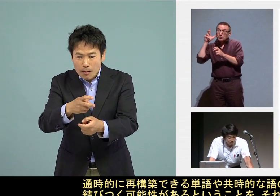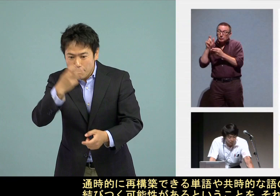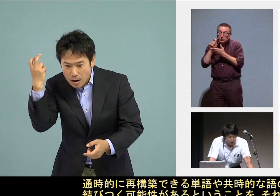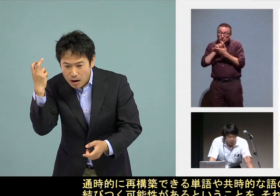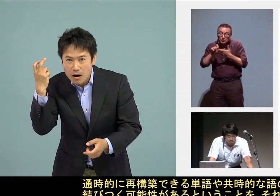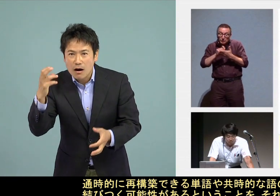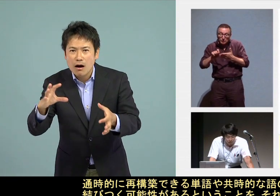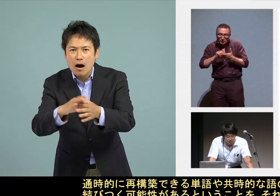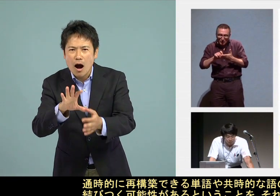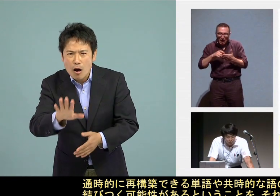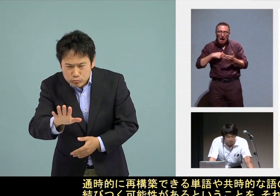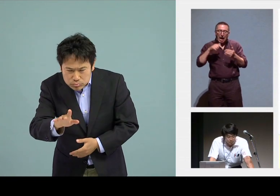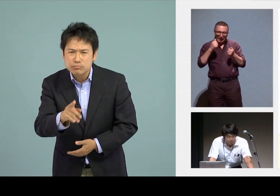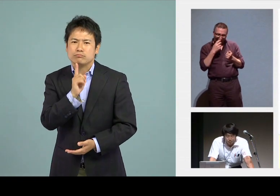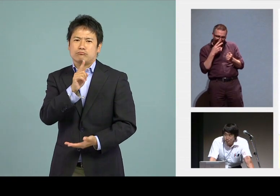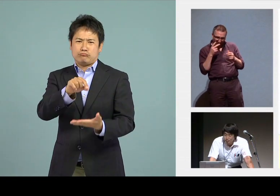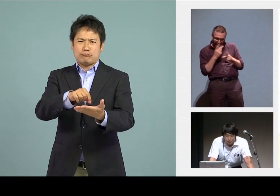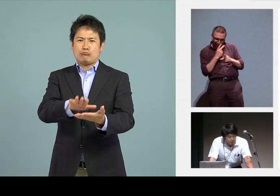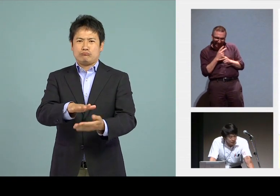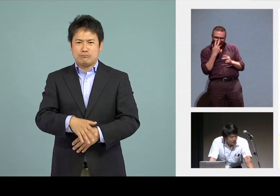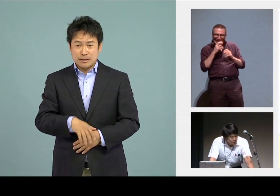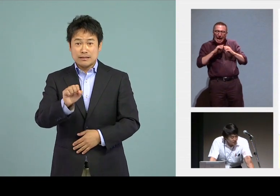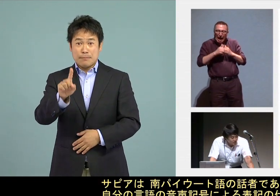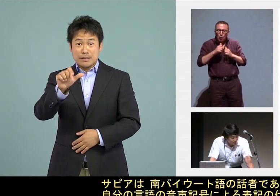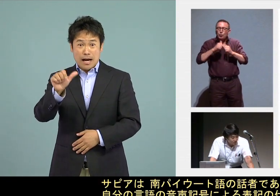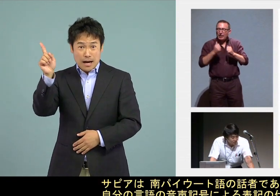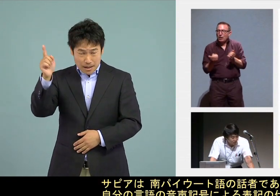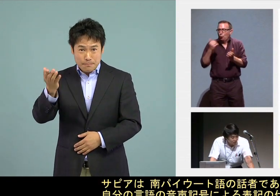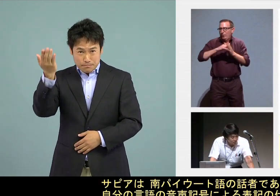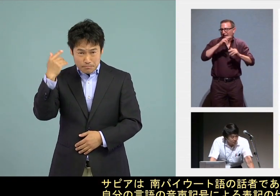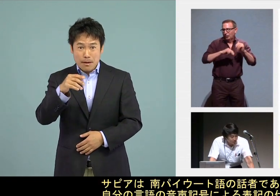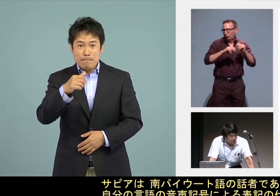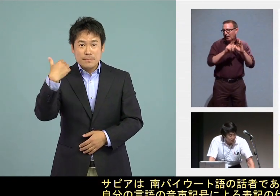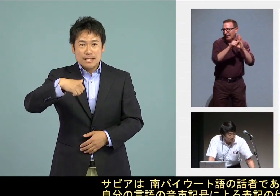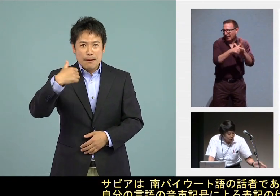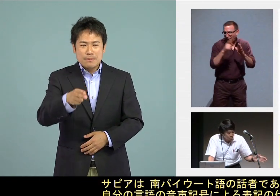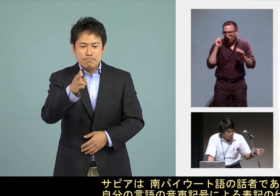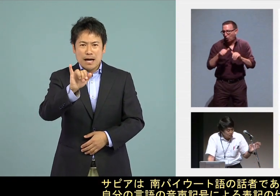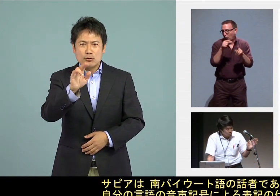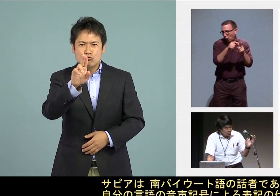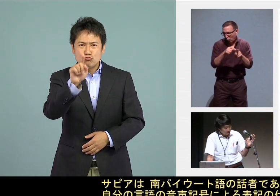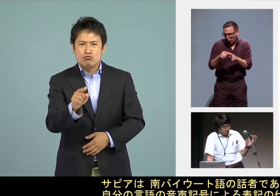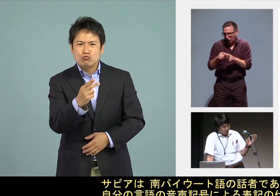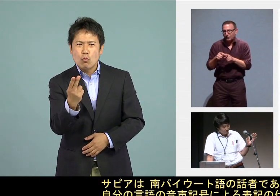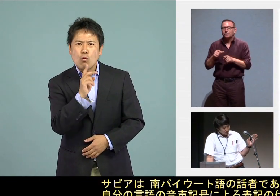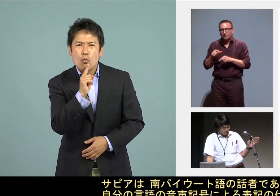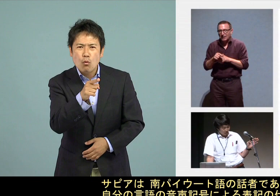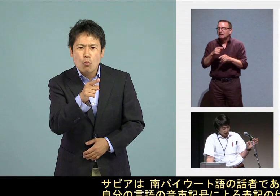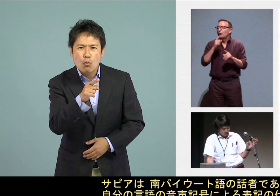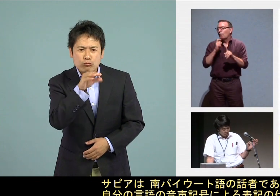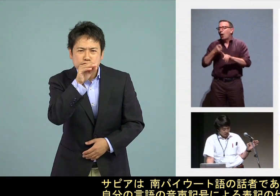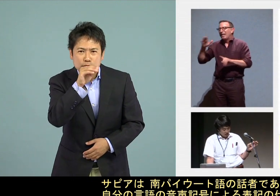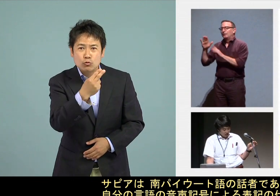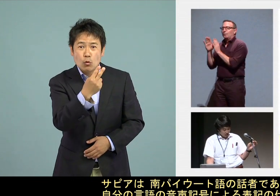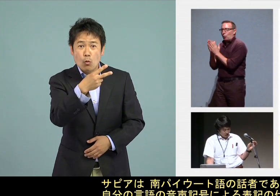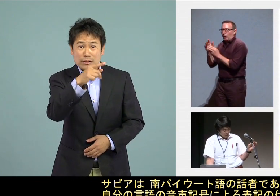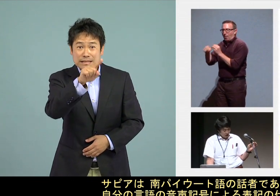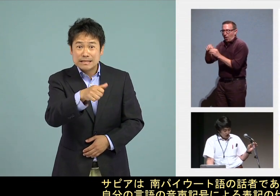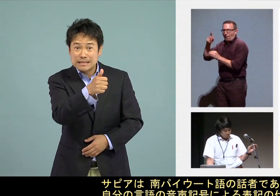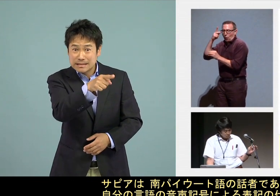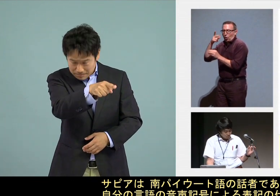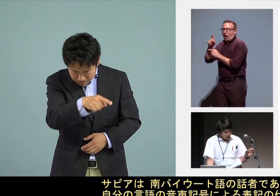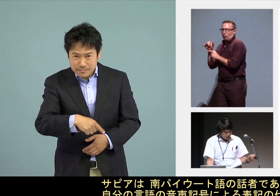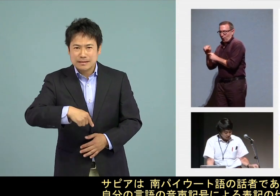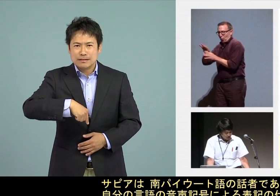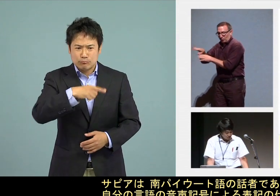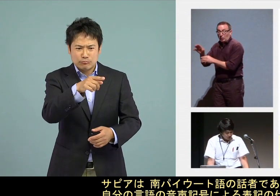synchronic morphonemic alternations. Sapir taught a Southern Paiwood speaker, Tony,